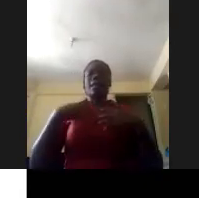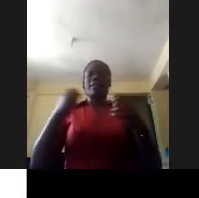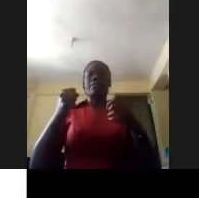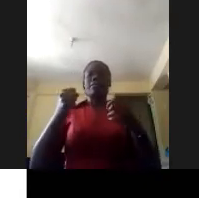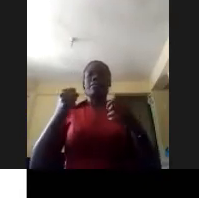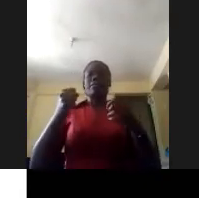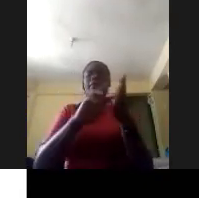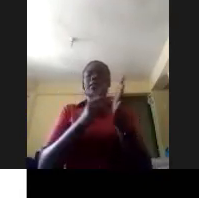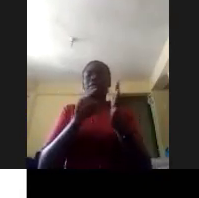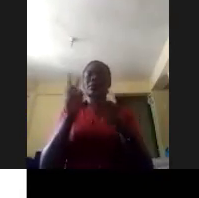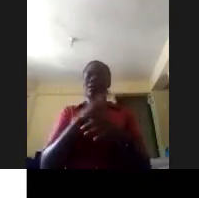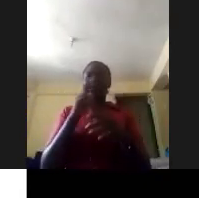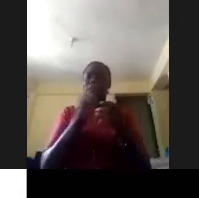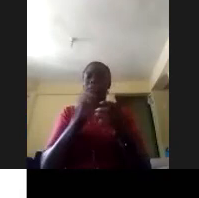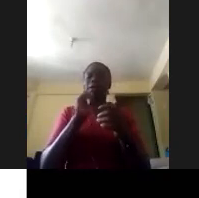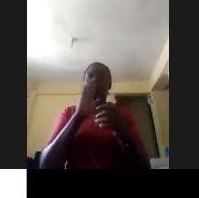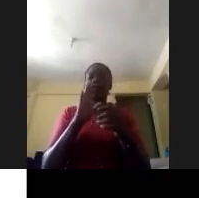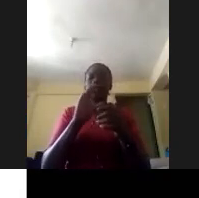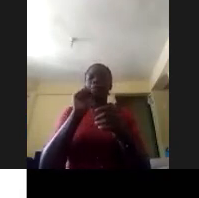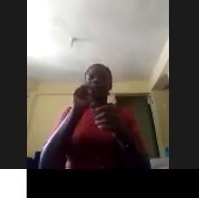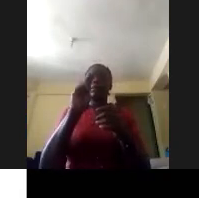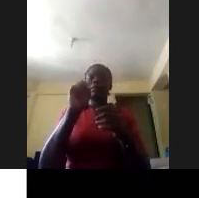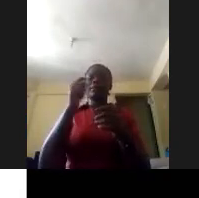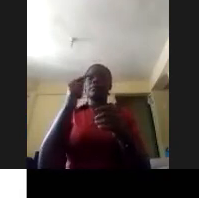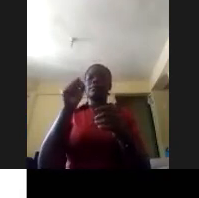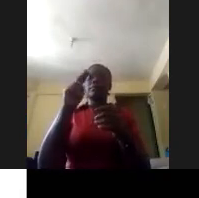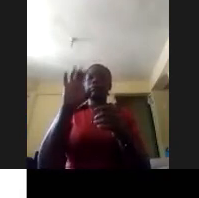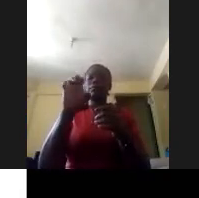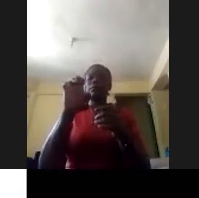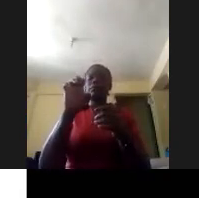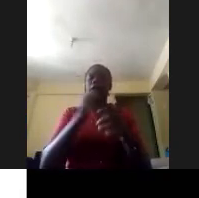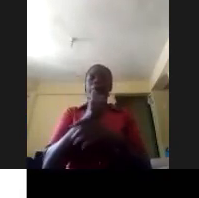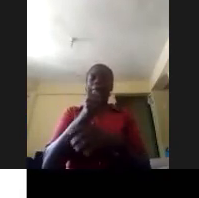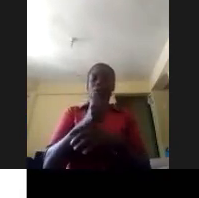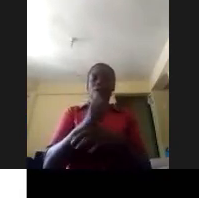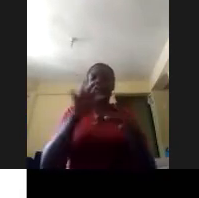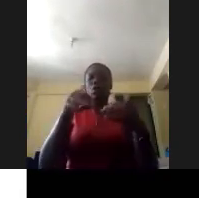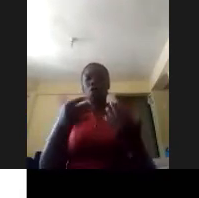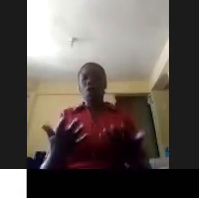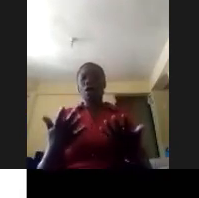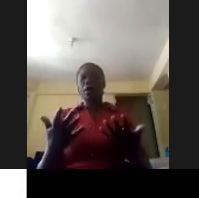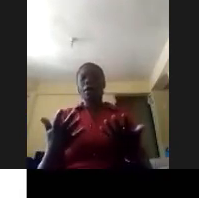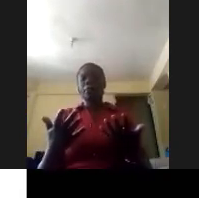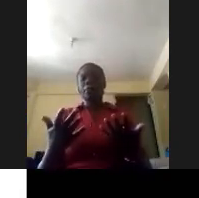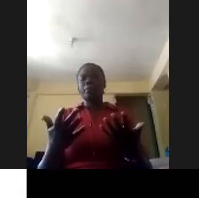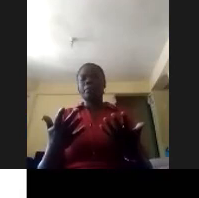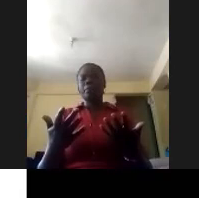can be substance abuse, this can be risky sexual behaviors, it can be